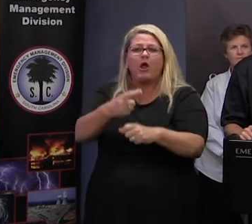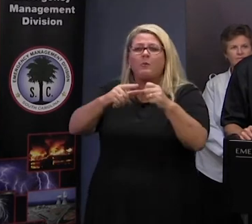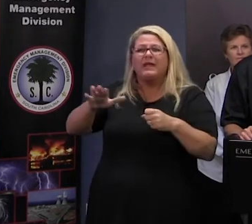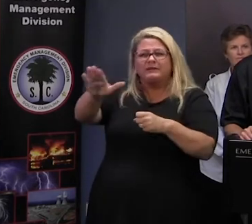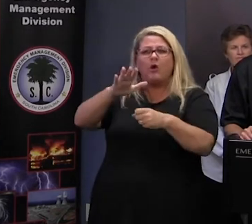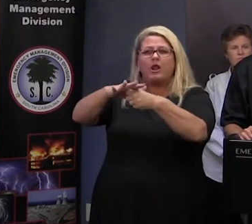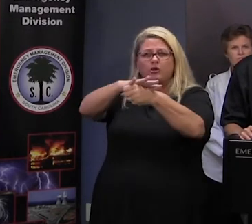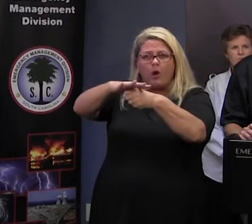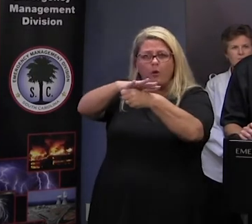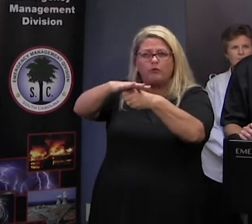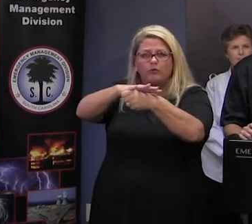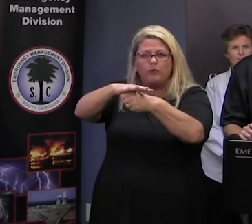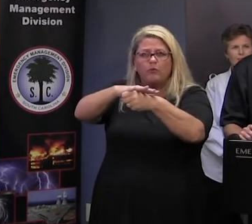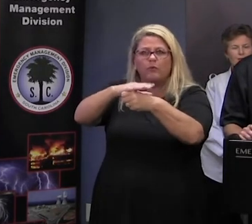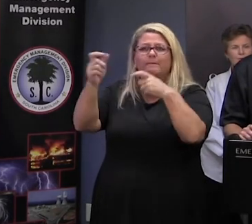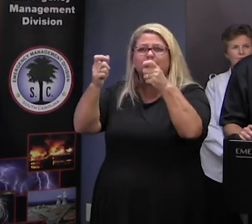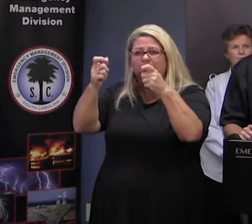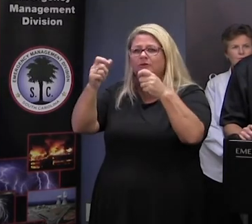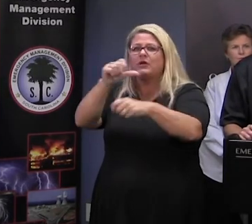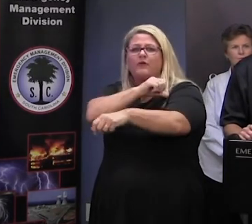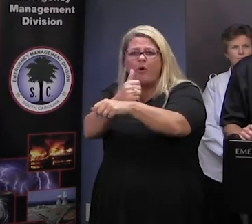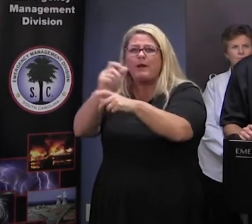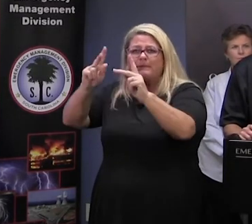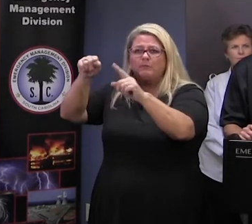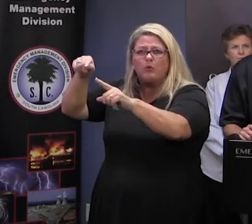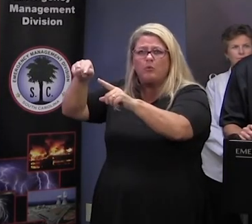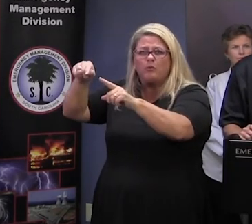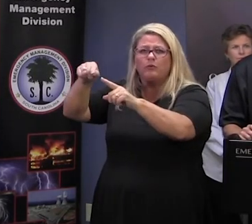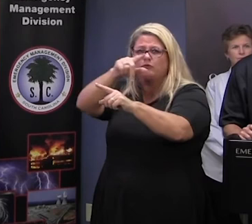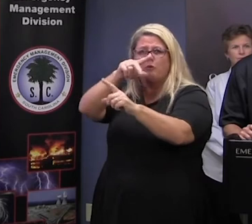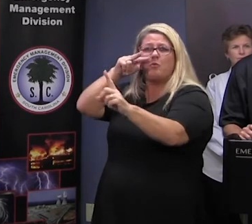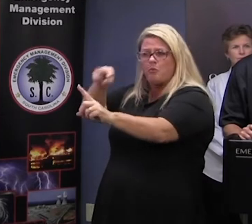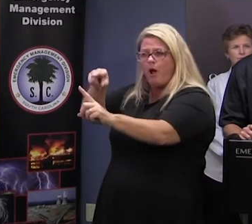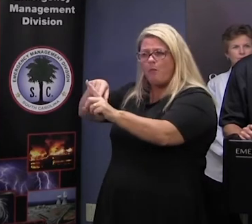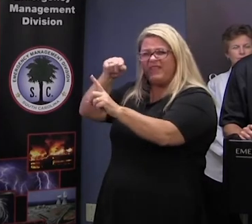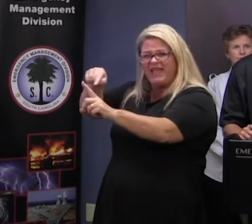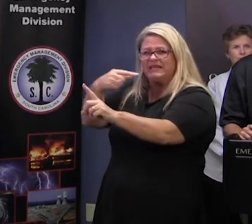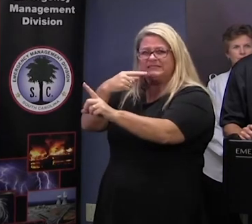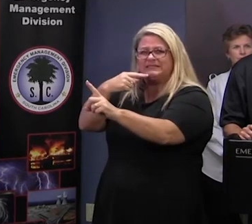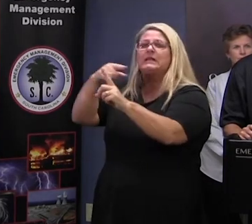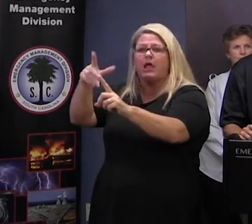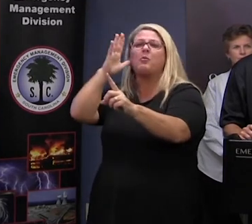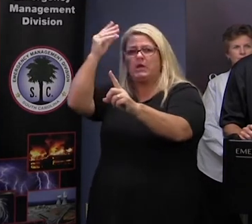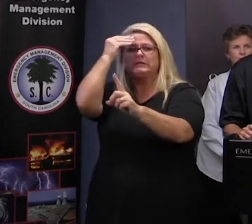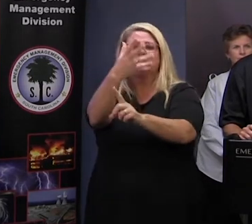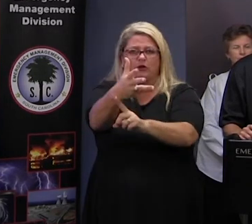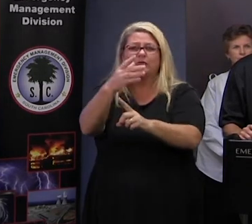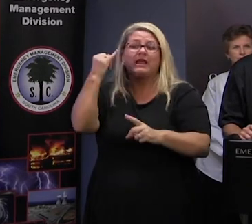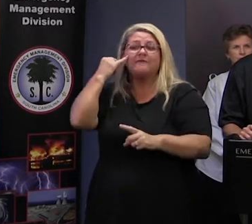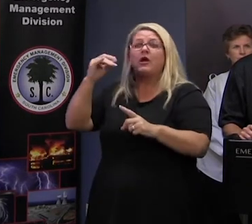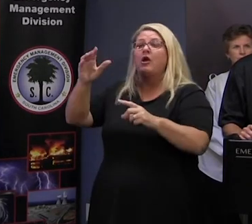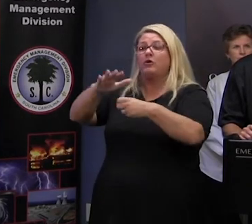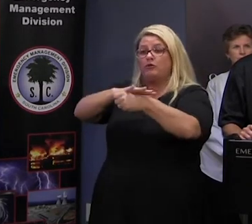county emergency managers, and they'll let people know when it's safe to go back in. But it's critical. If the local emergency managers and the